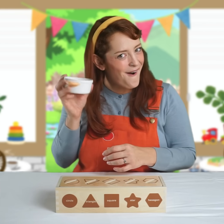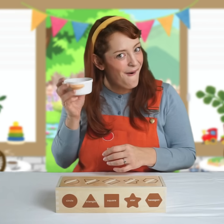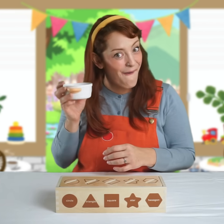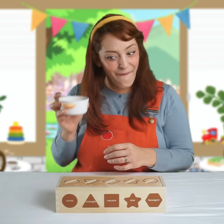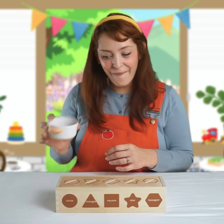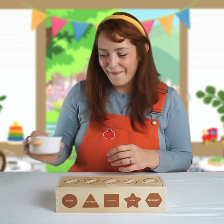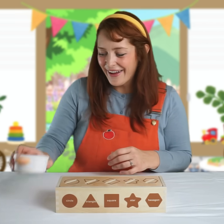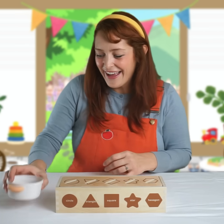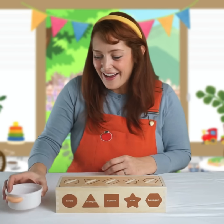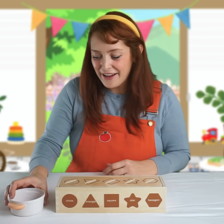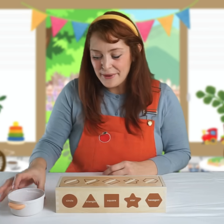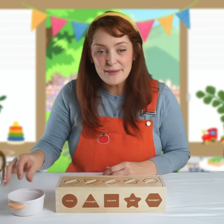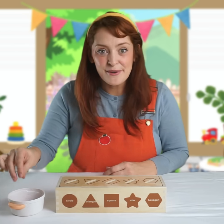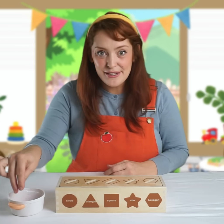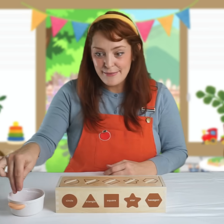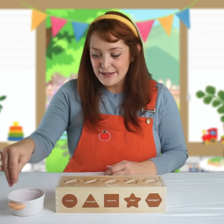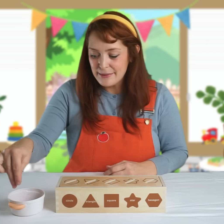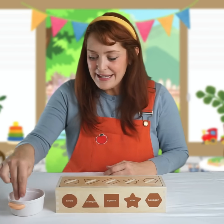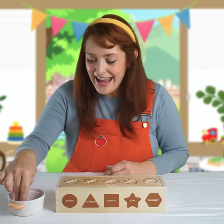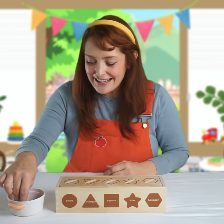that? Oh, I wonder what shape's going to be next.